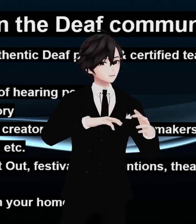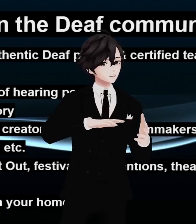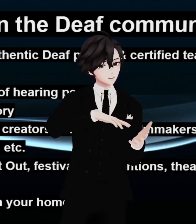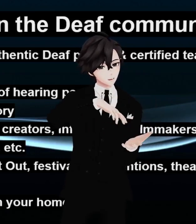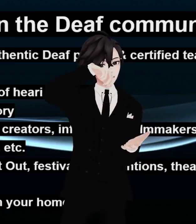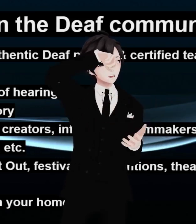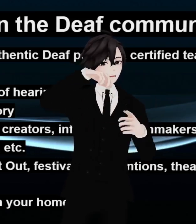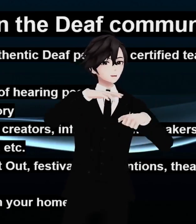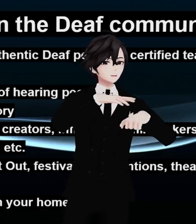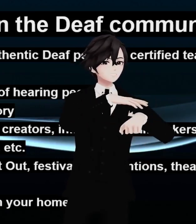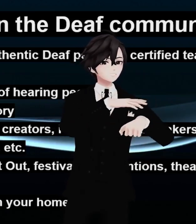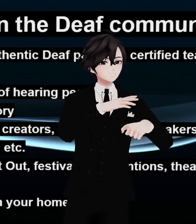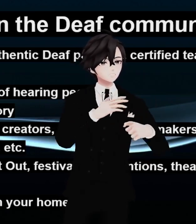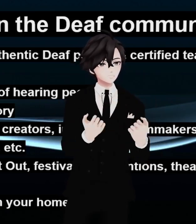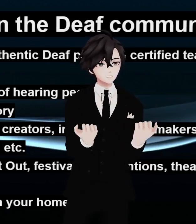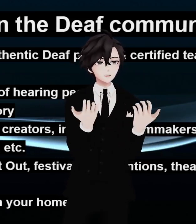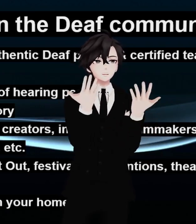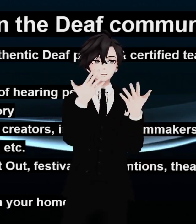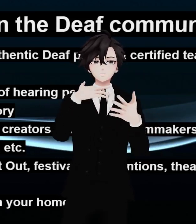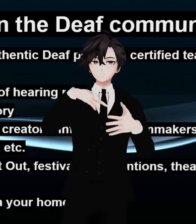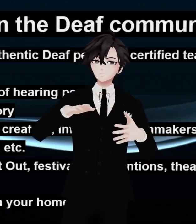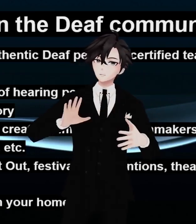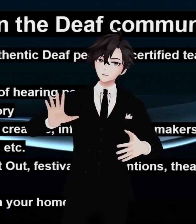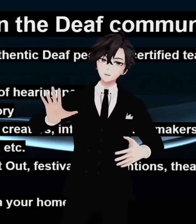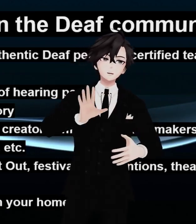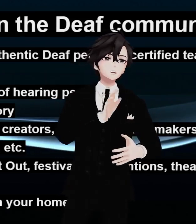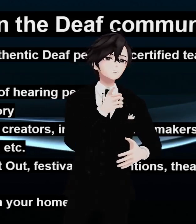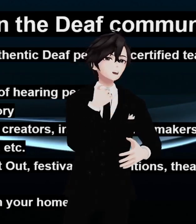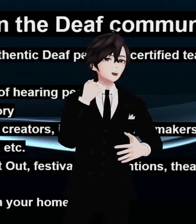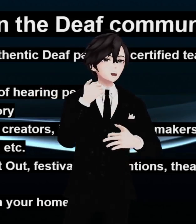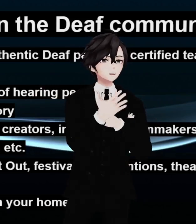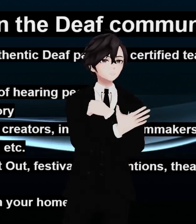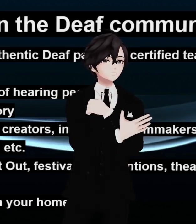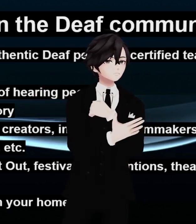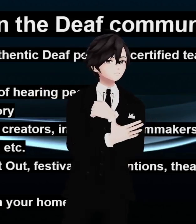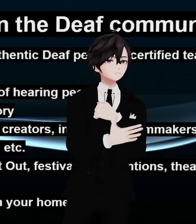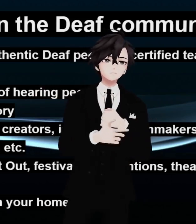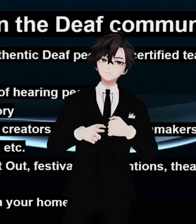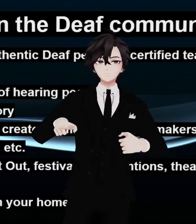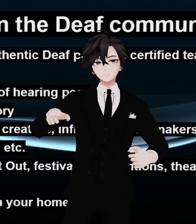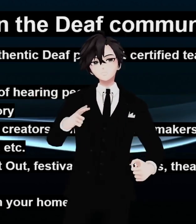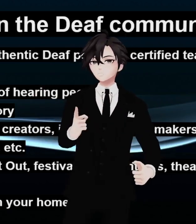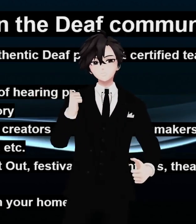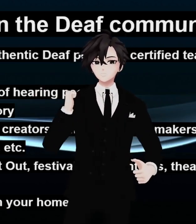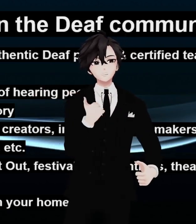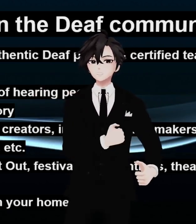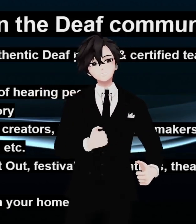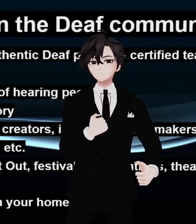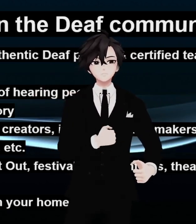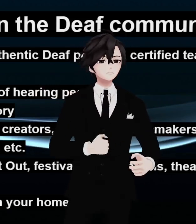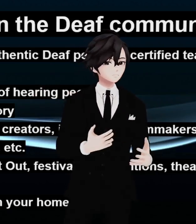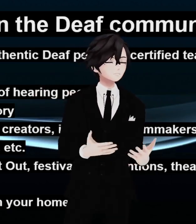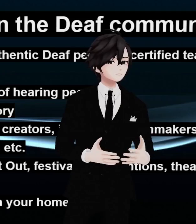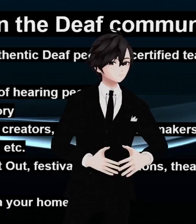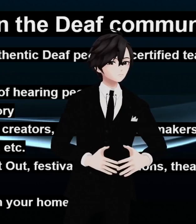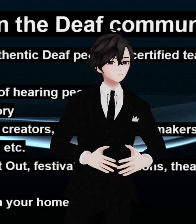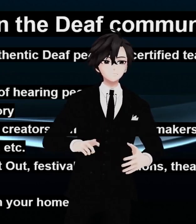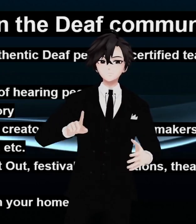You should take the chance to learn the native sign from your home country, and you won't regret it.